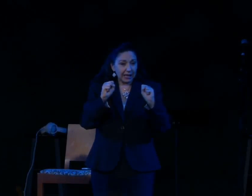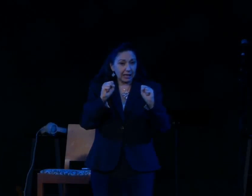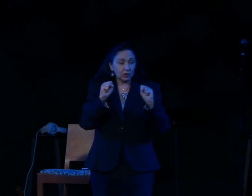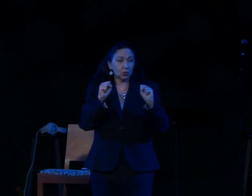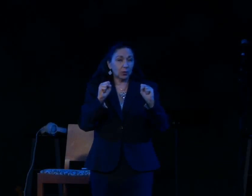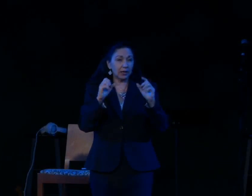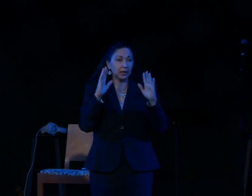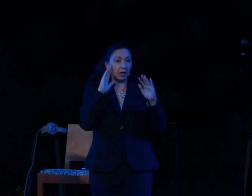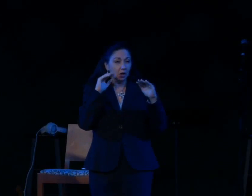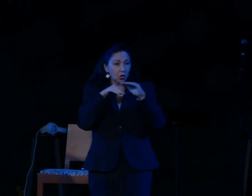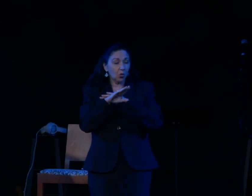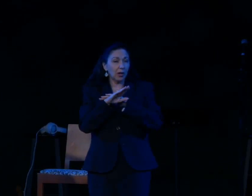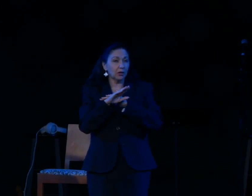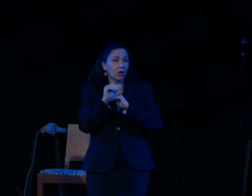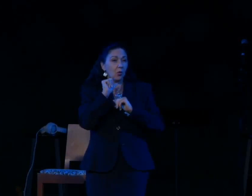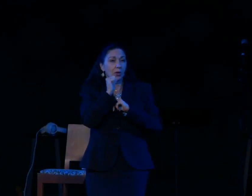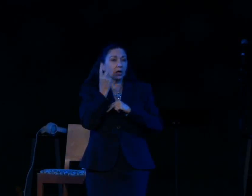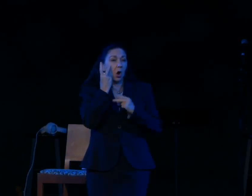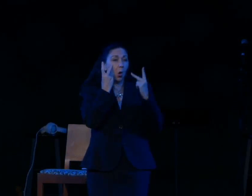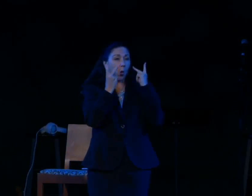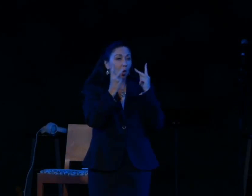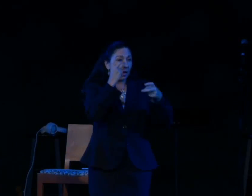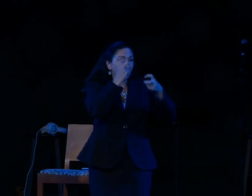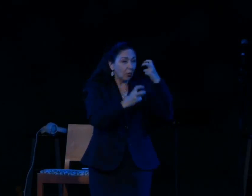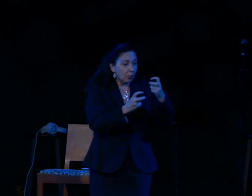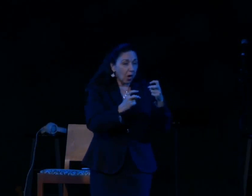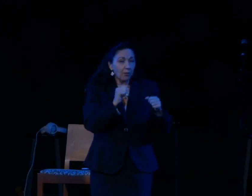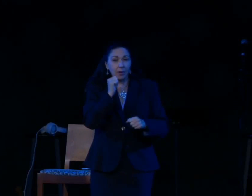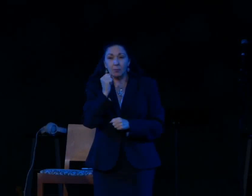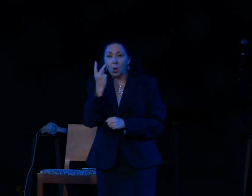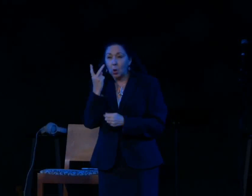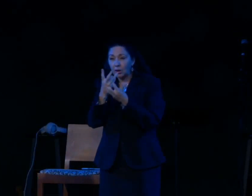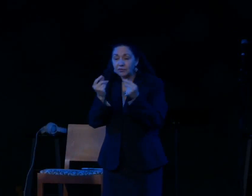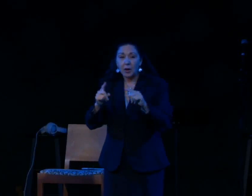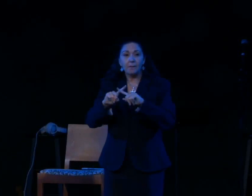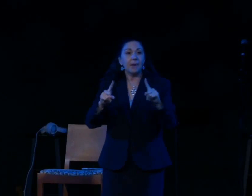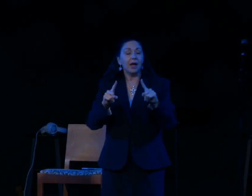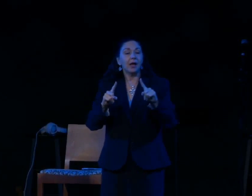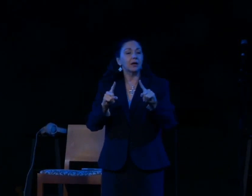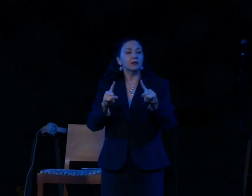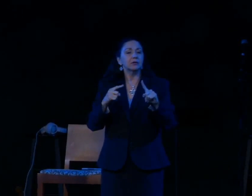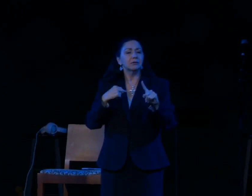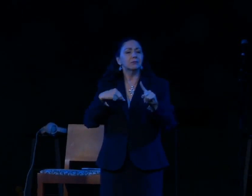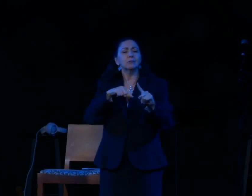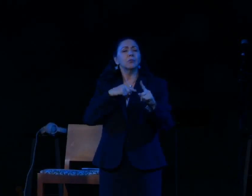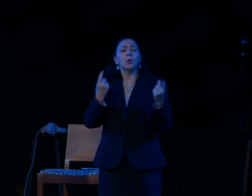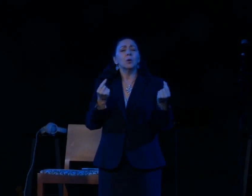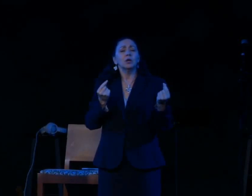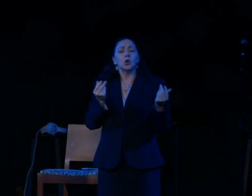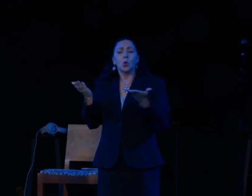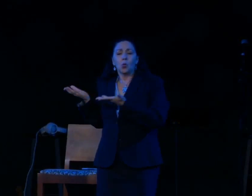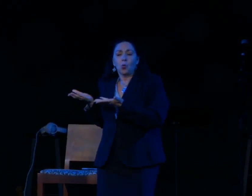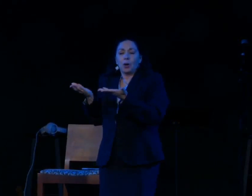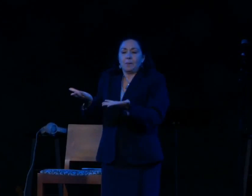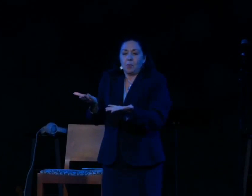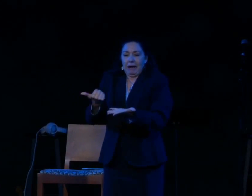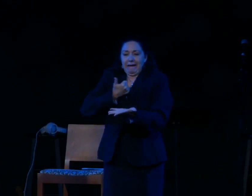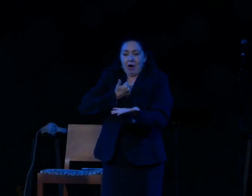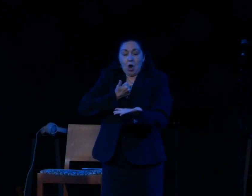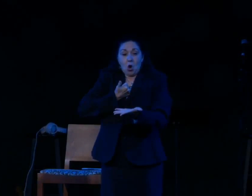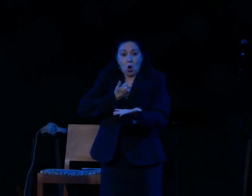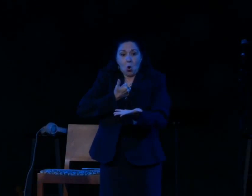at problems and solutions, but we are bringing the unique song that we have to sing?